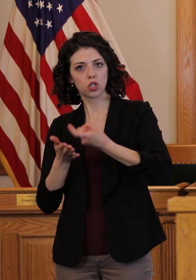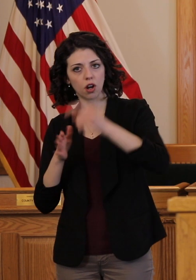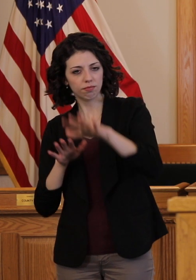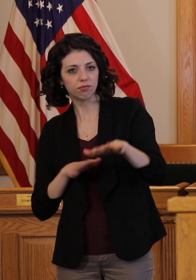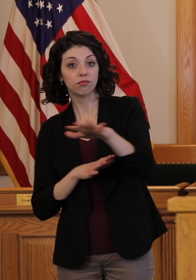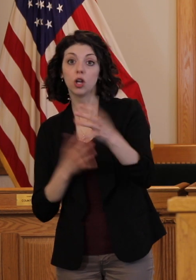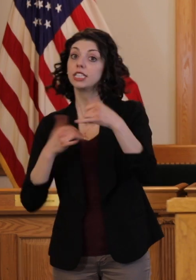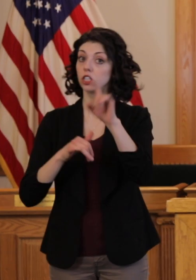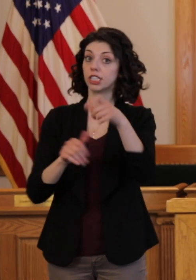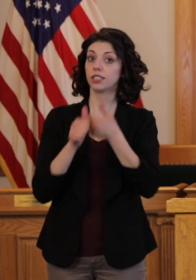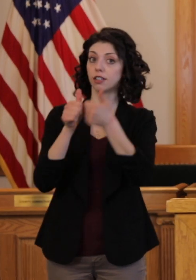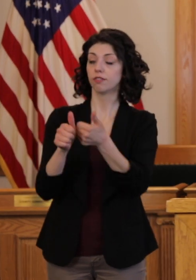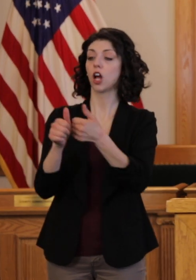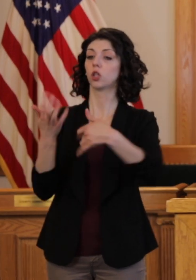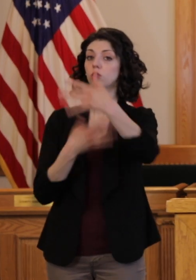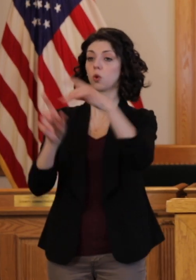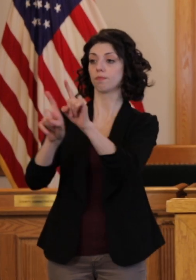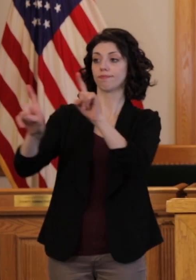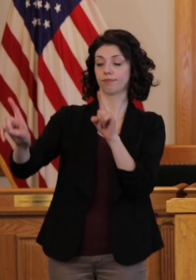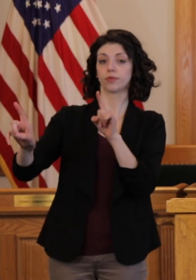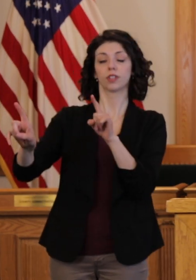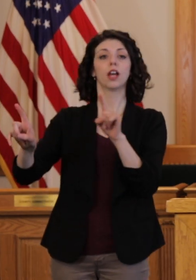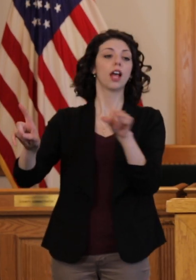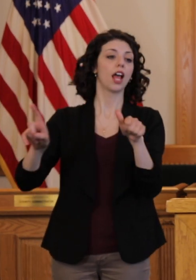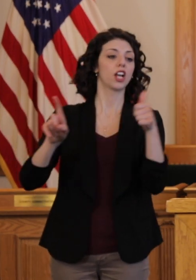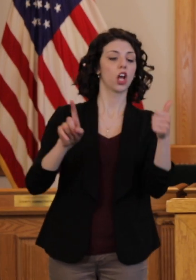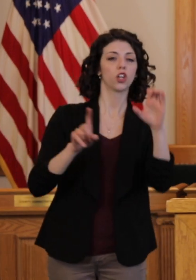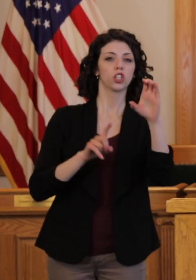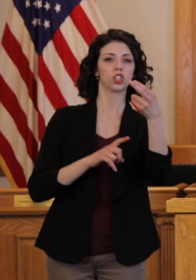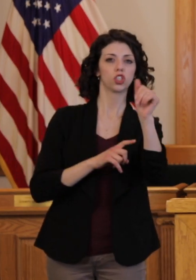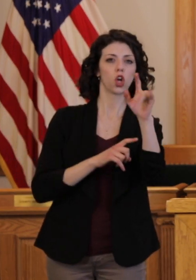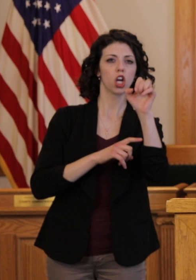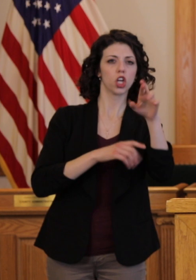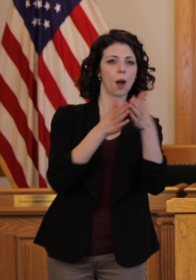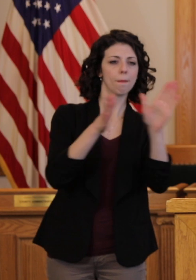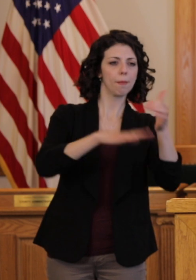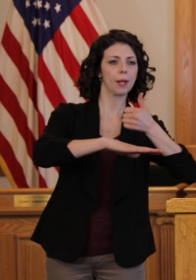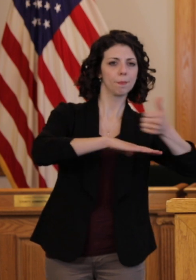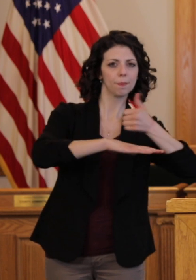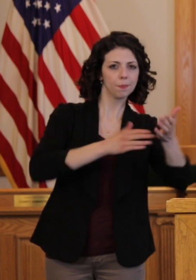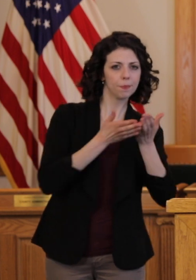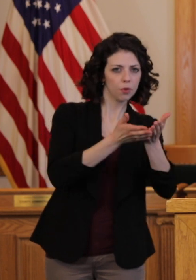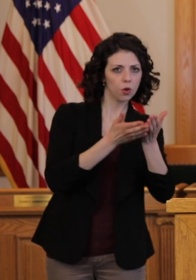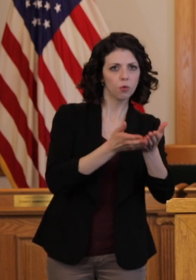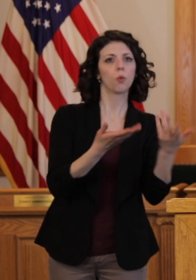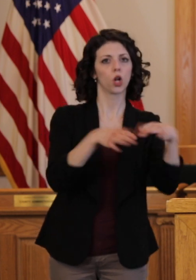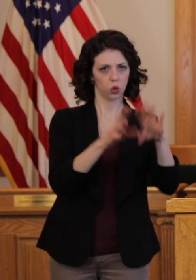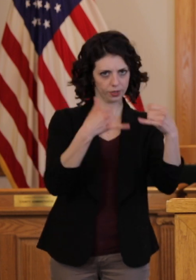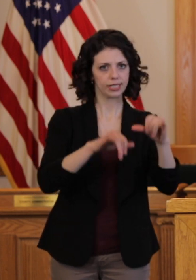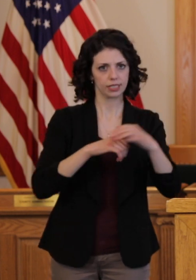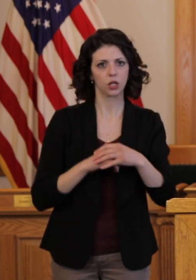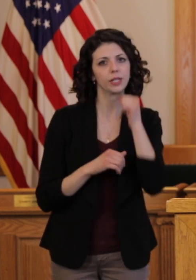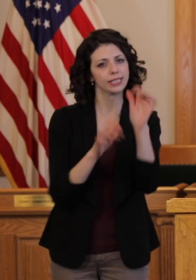distancing, and charter services are still closed because they are considered non-essential businesses by Empire State Development. But this